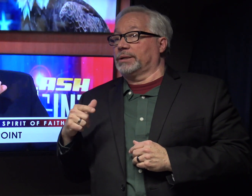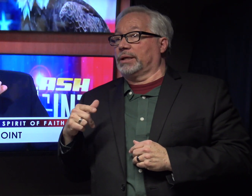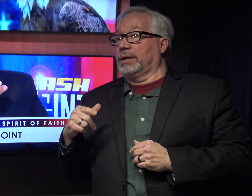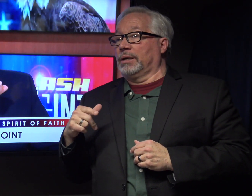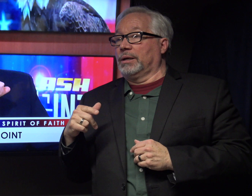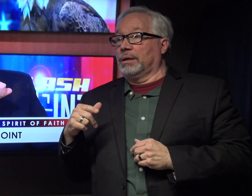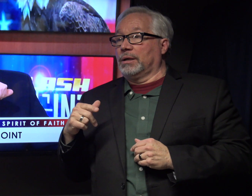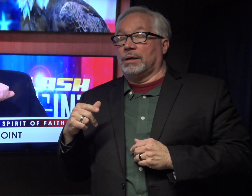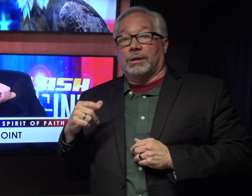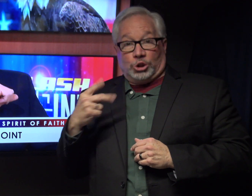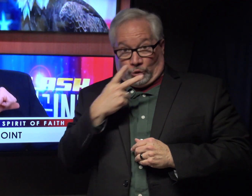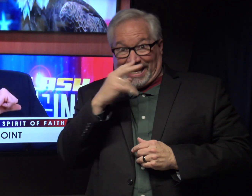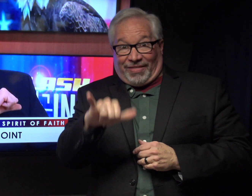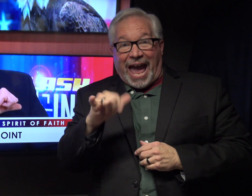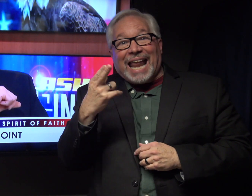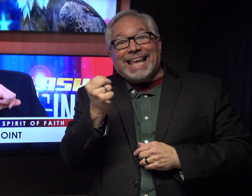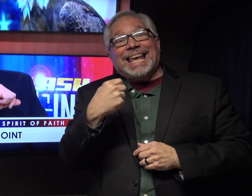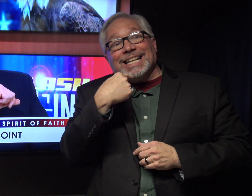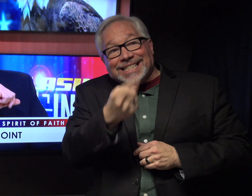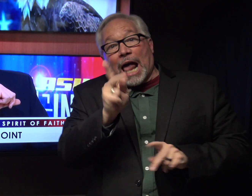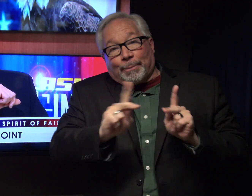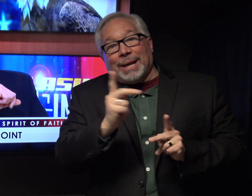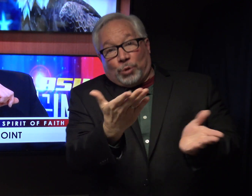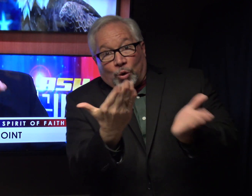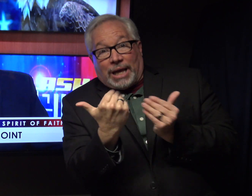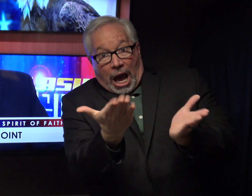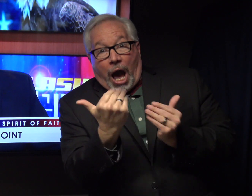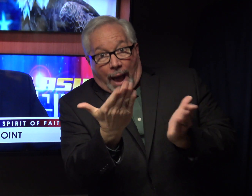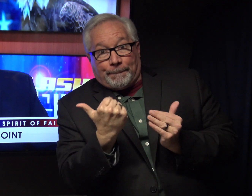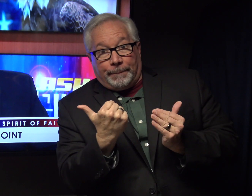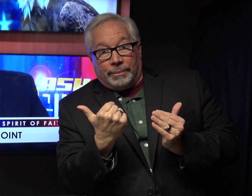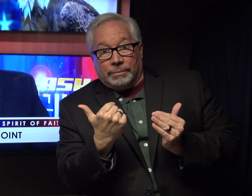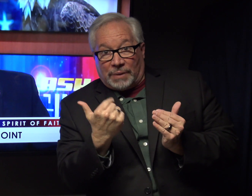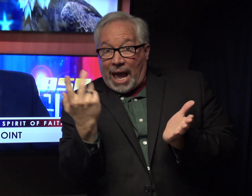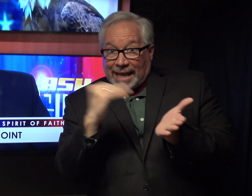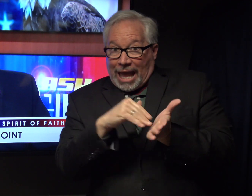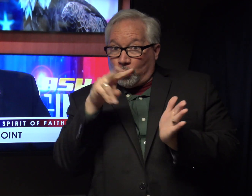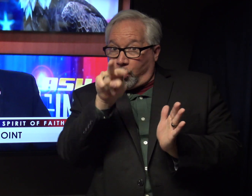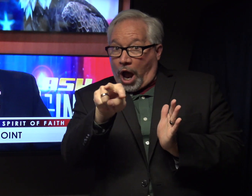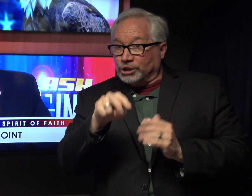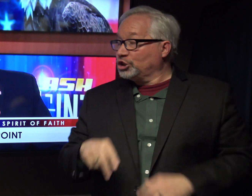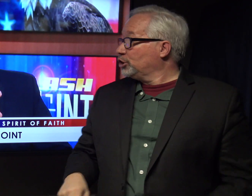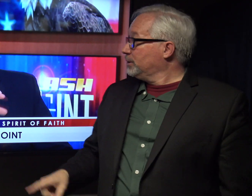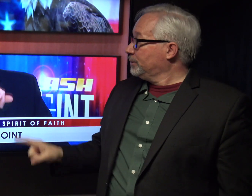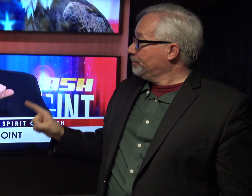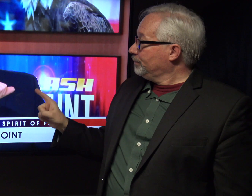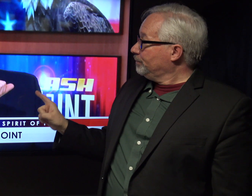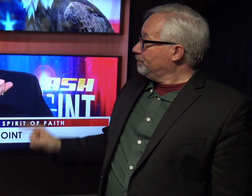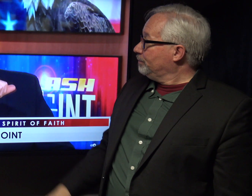Did you see that? He was waving them in. All right, we'll play it again. Watch this. He's waving them in. Watch.